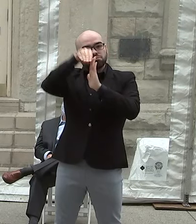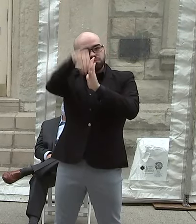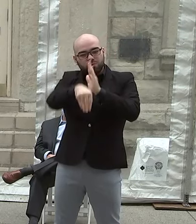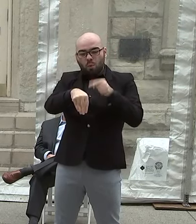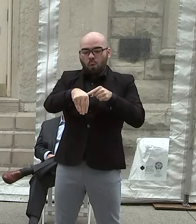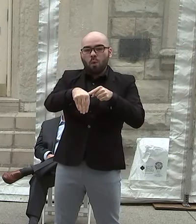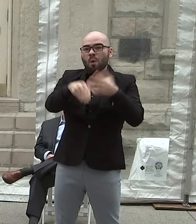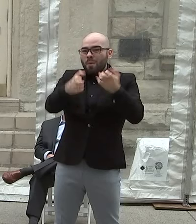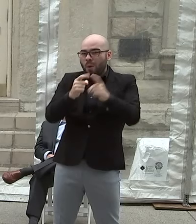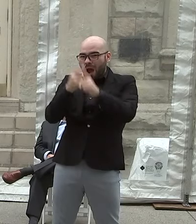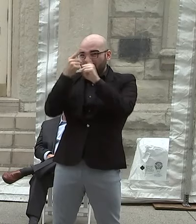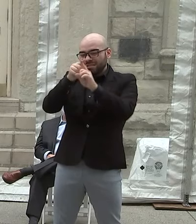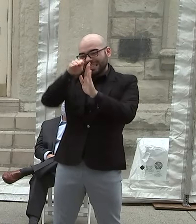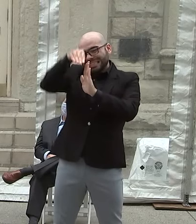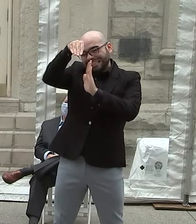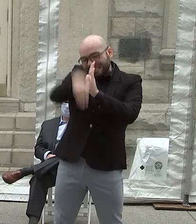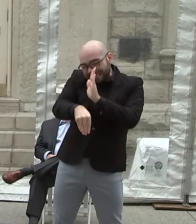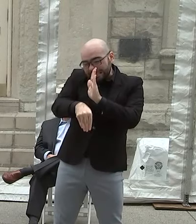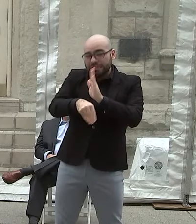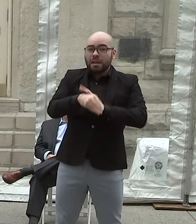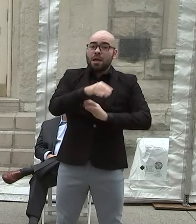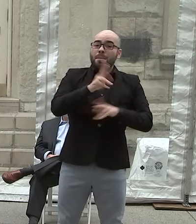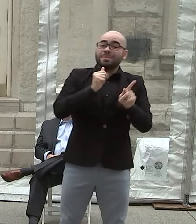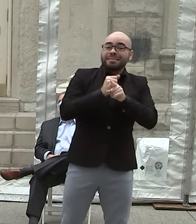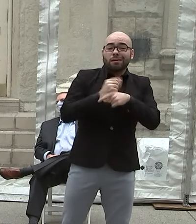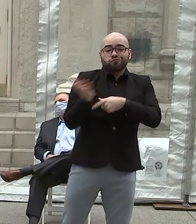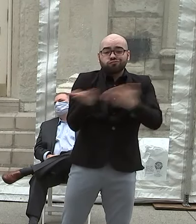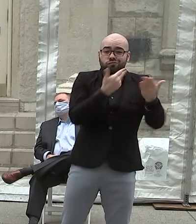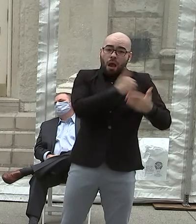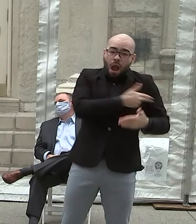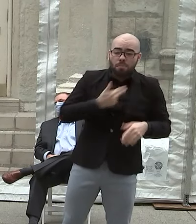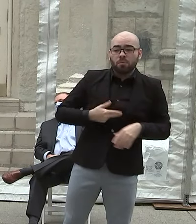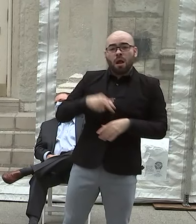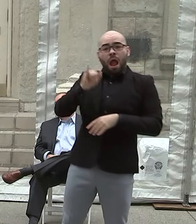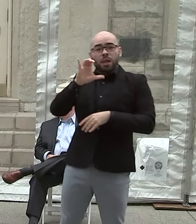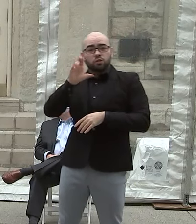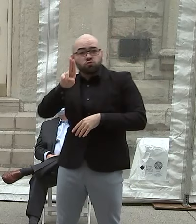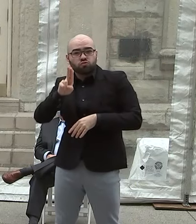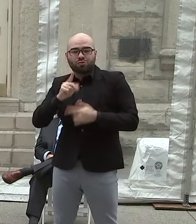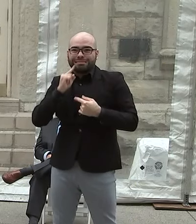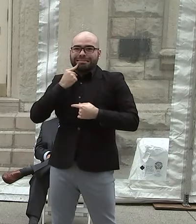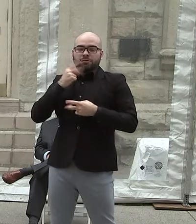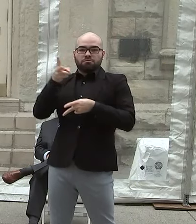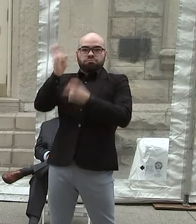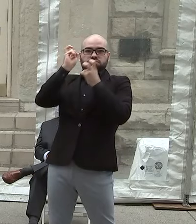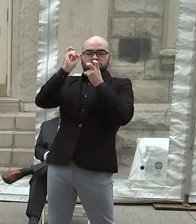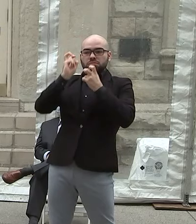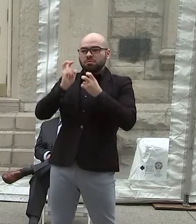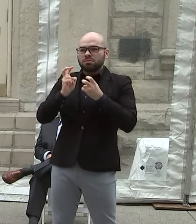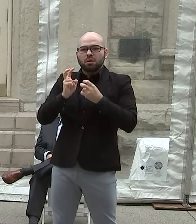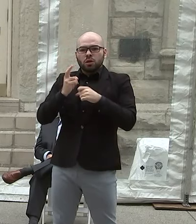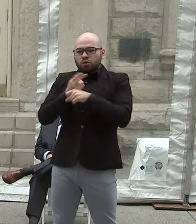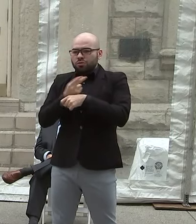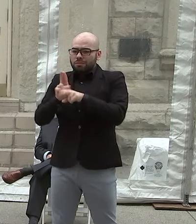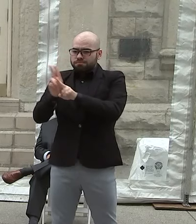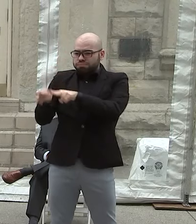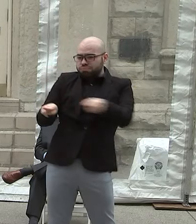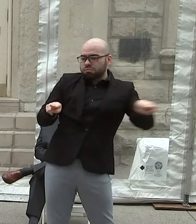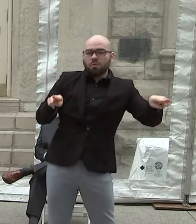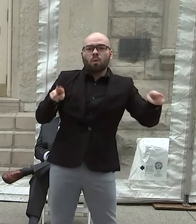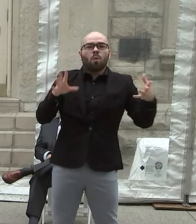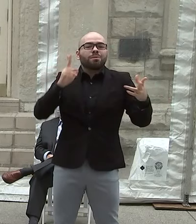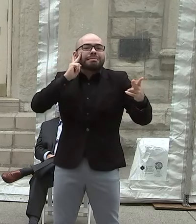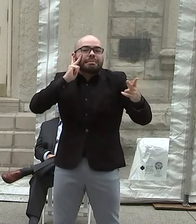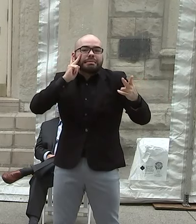in hospitalizations, ICU beds, use of vents, all those metrics that we've been talking about all along, we need to see those